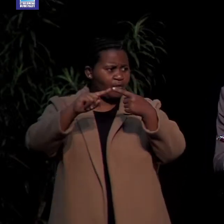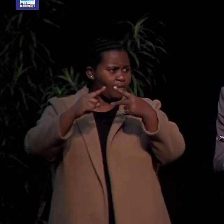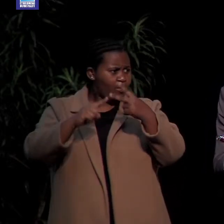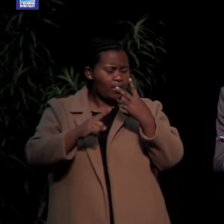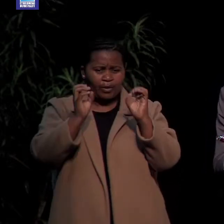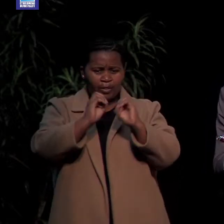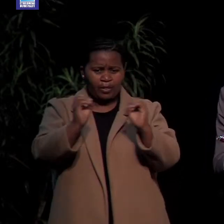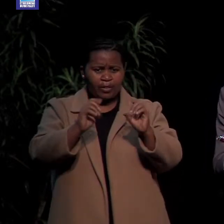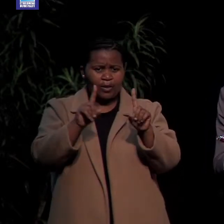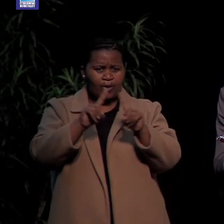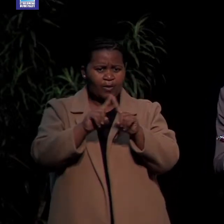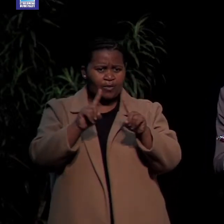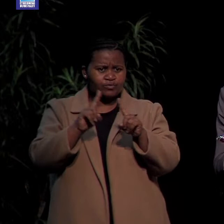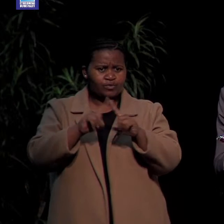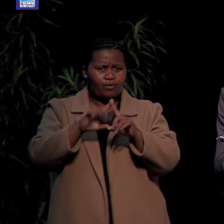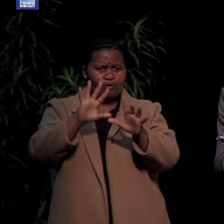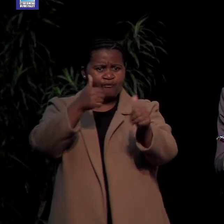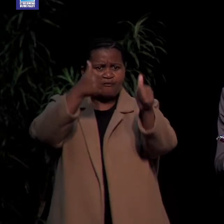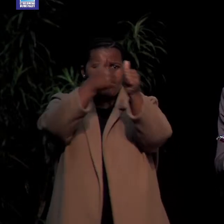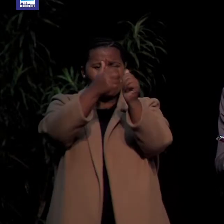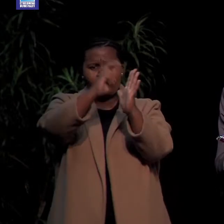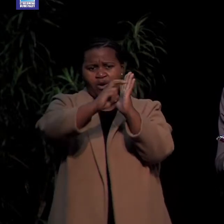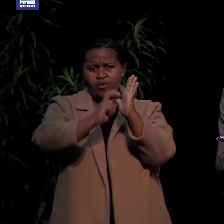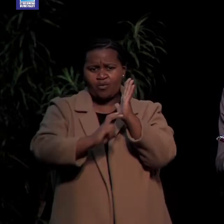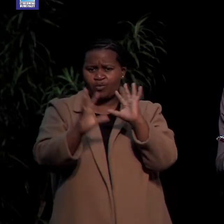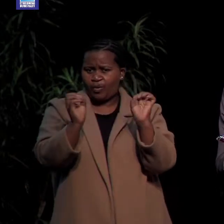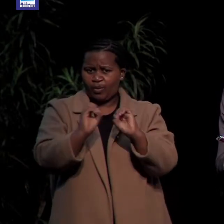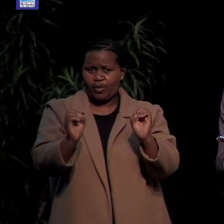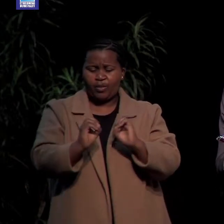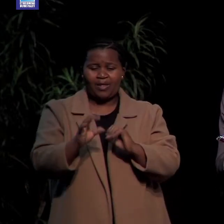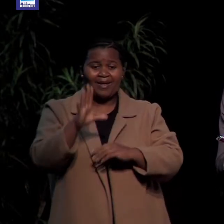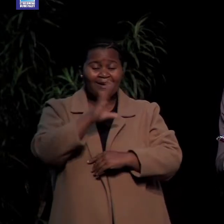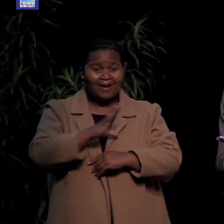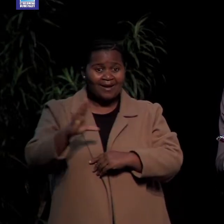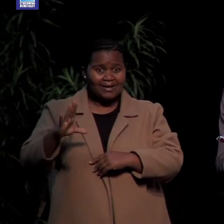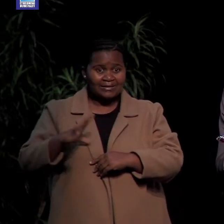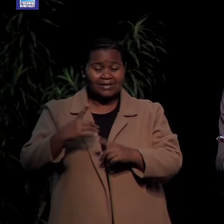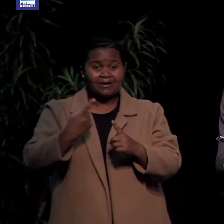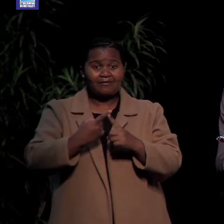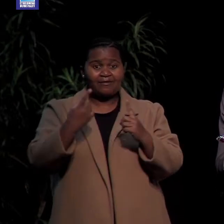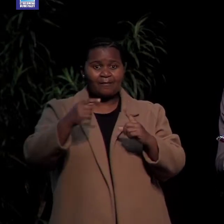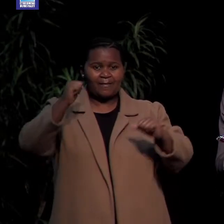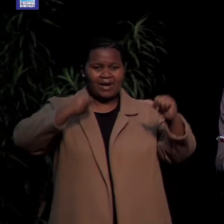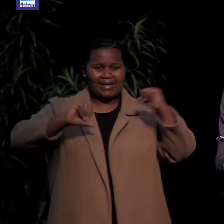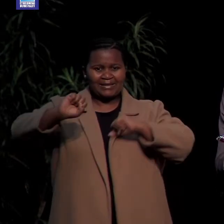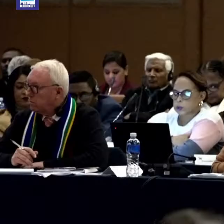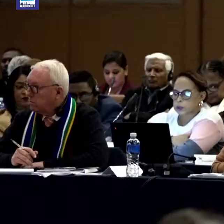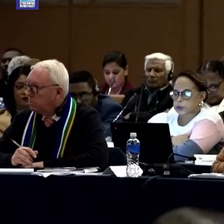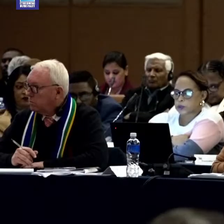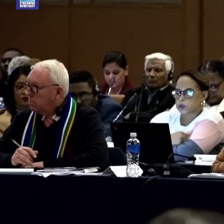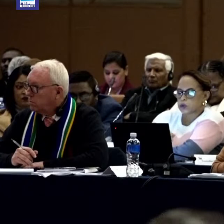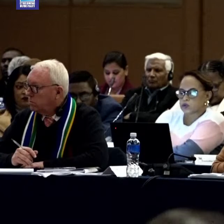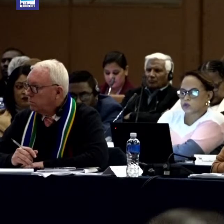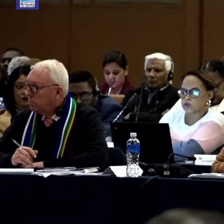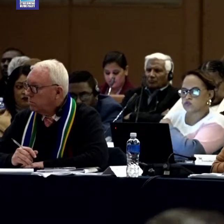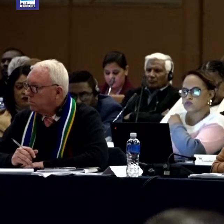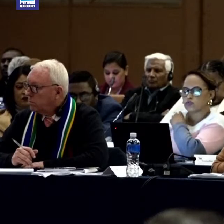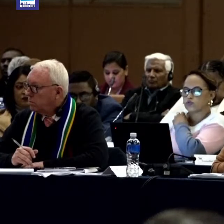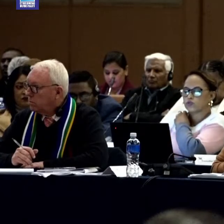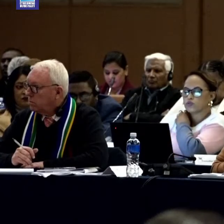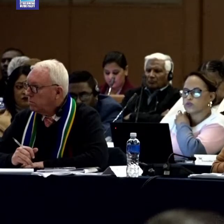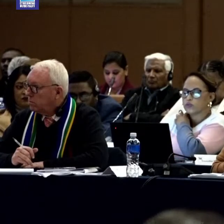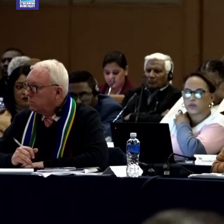not upholding the rules of order. The councillor from Action SA has raised a valid point. You have not answered